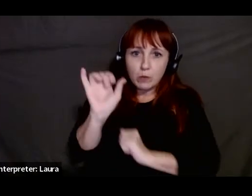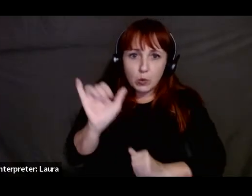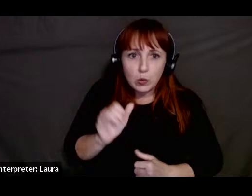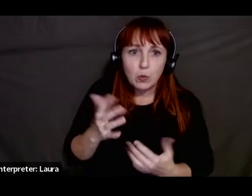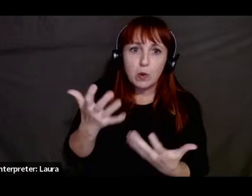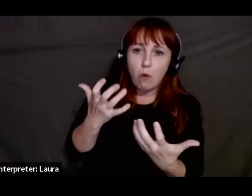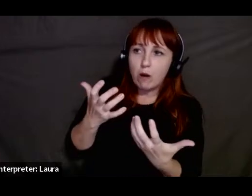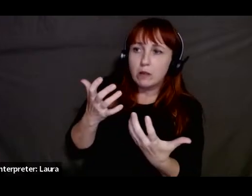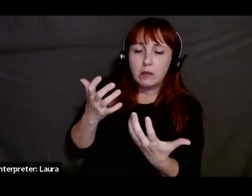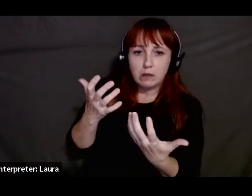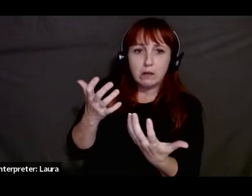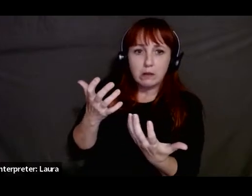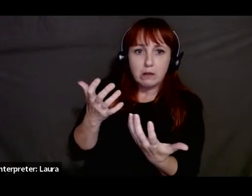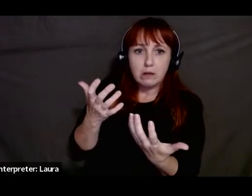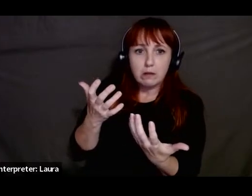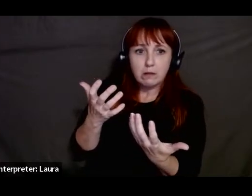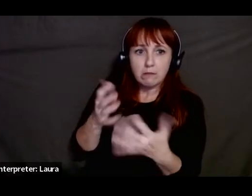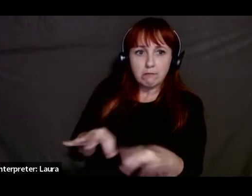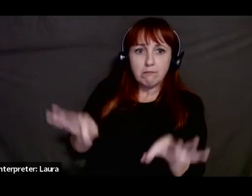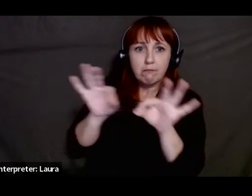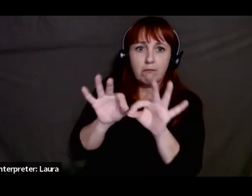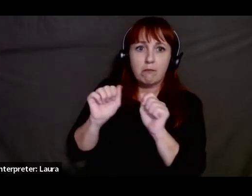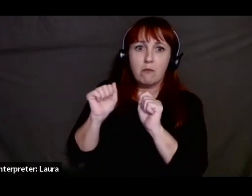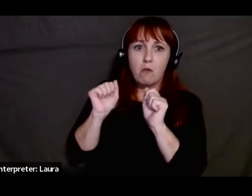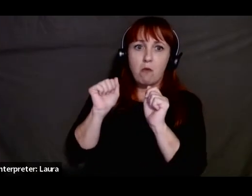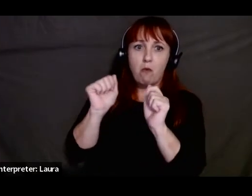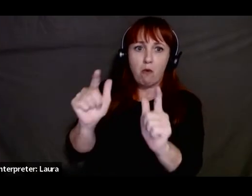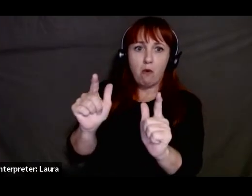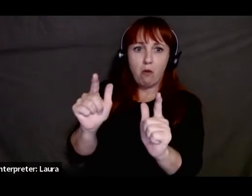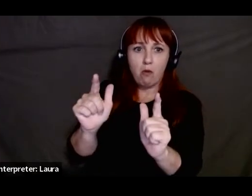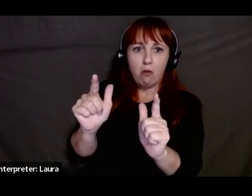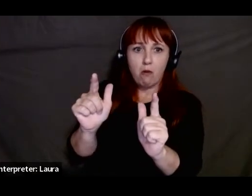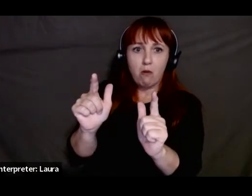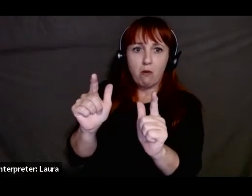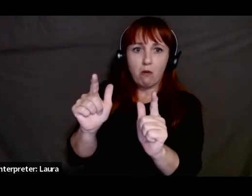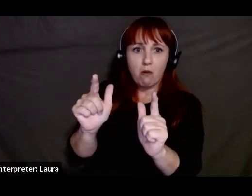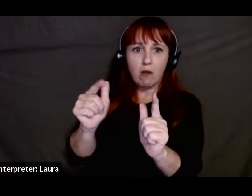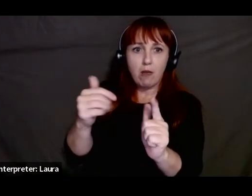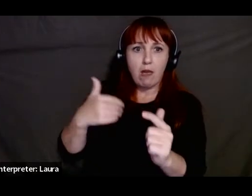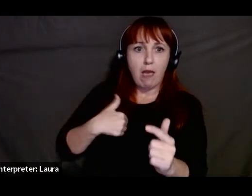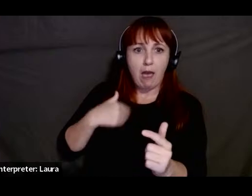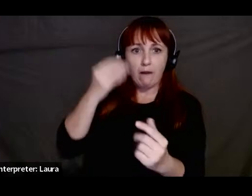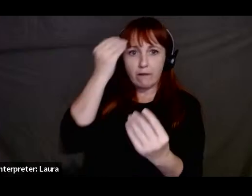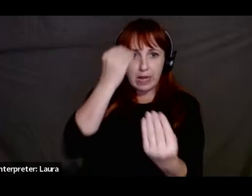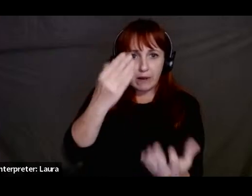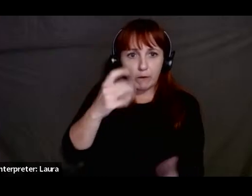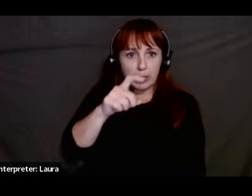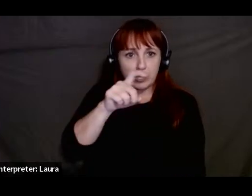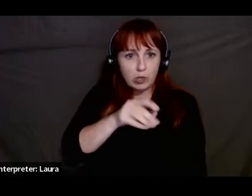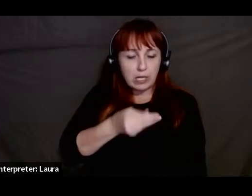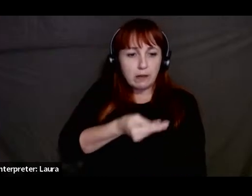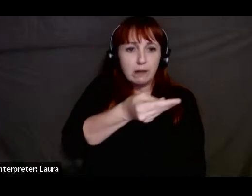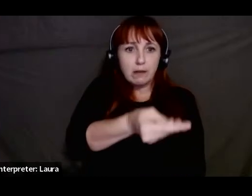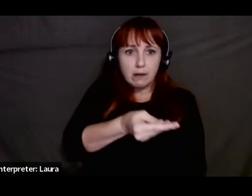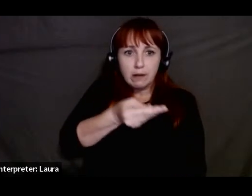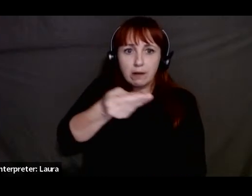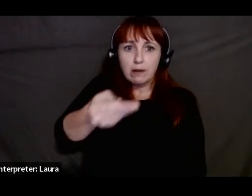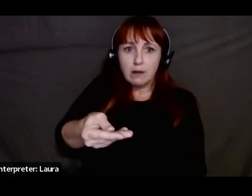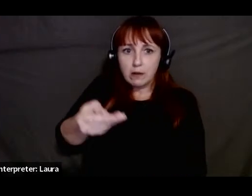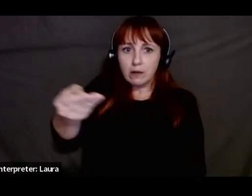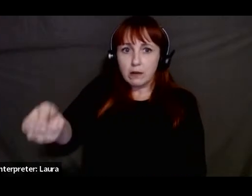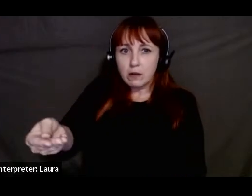wanna make sure that everybody has the information they need and they do the same thing I need.